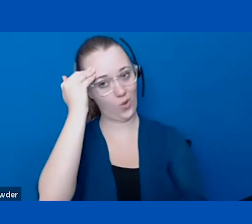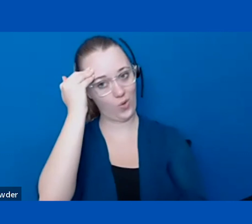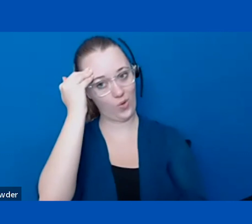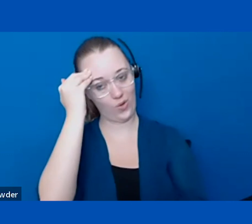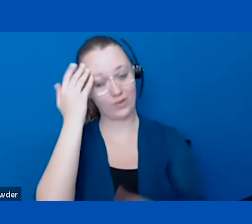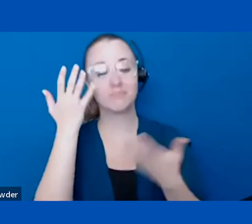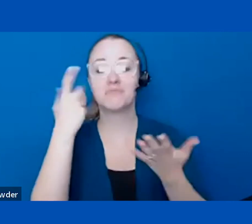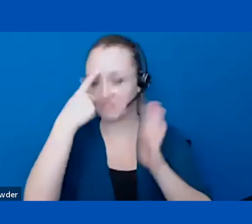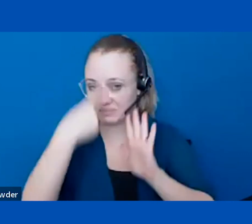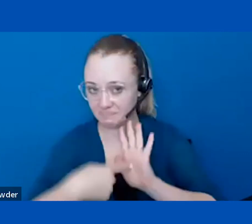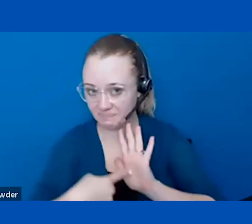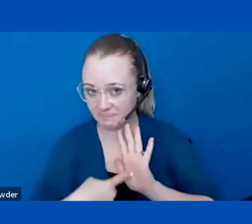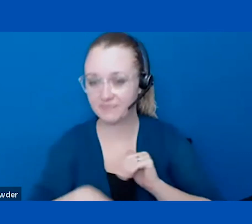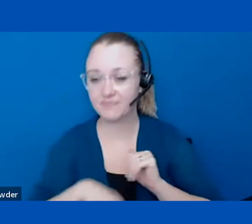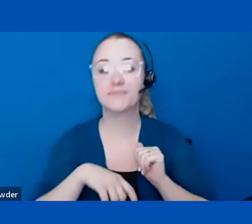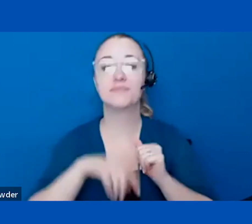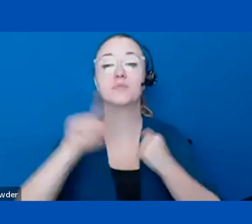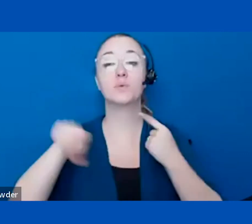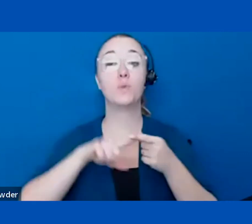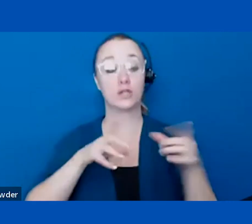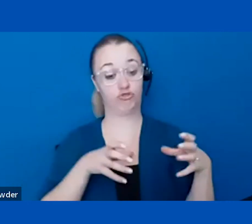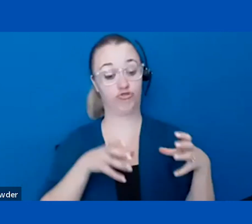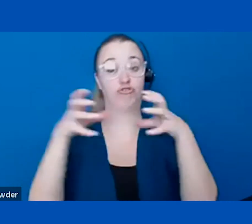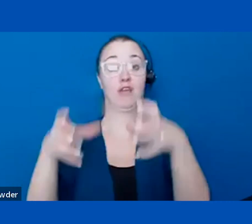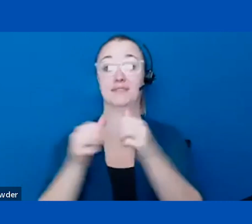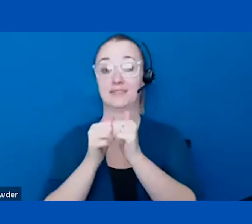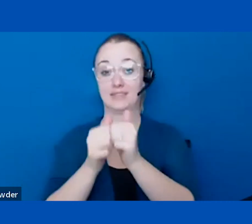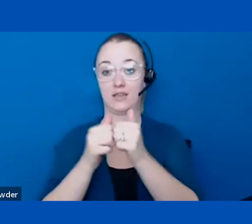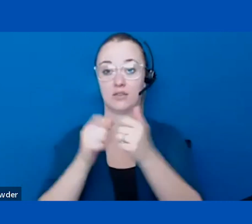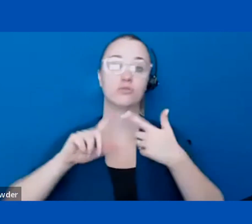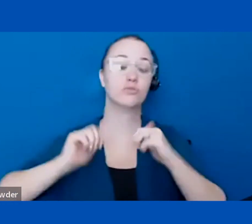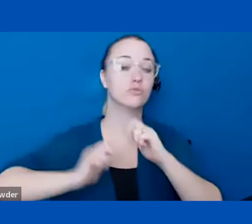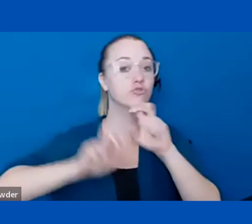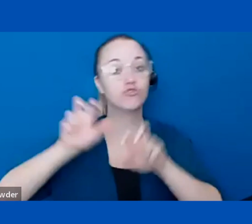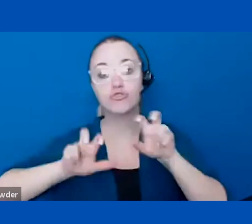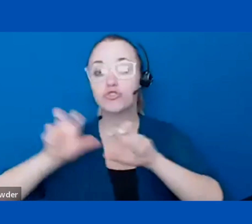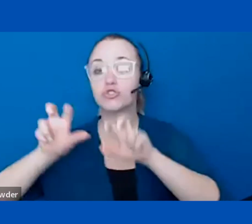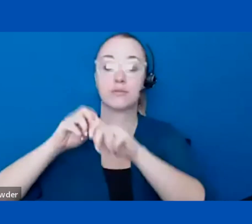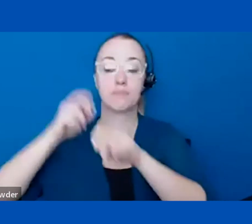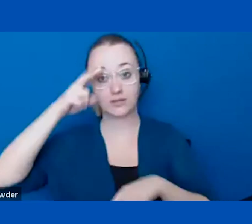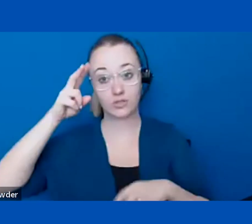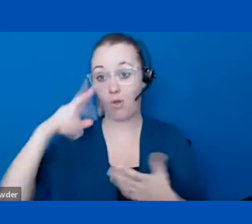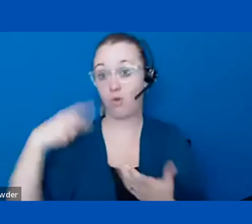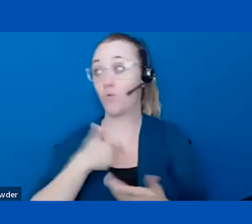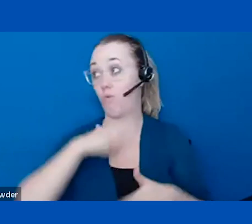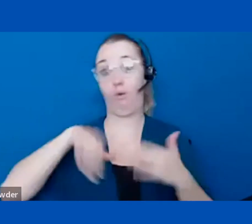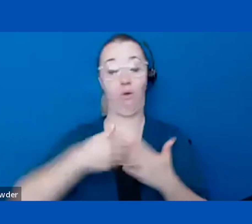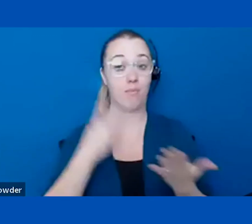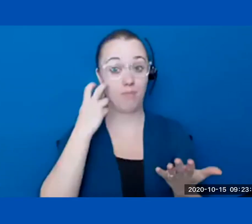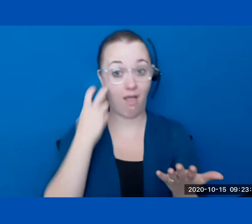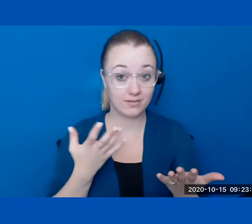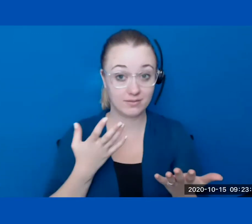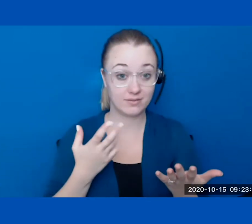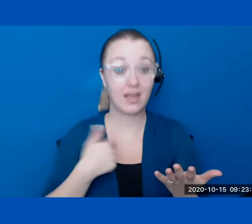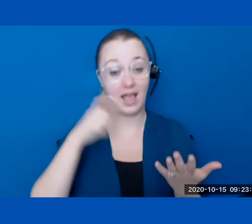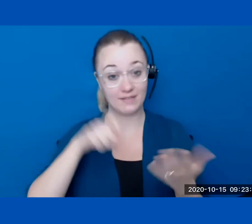like, you know, when traveling together to go to a tournament in Mexico, you know, we were all blind, and having to make sure your cane